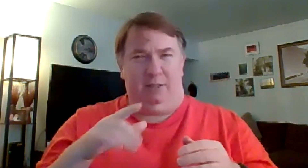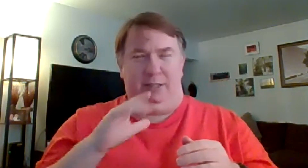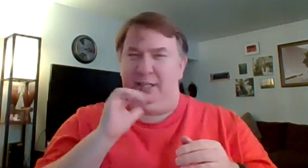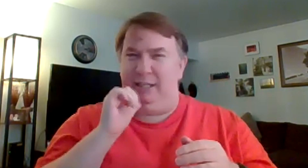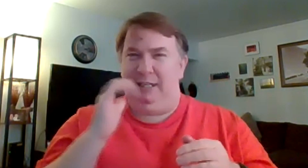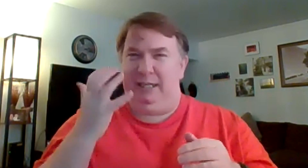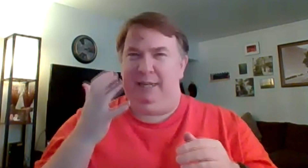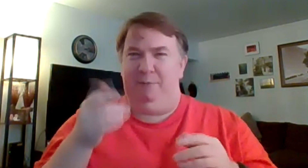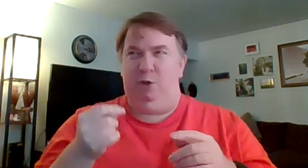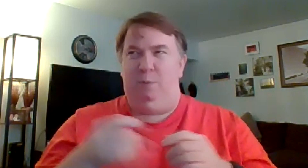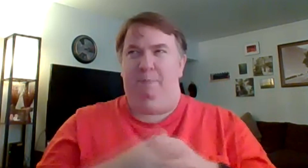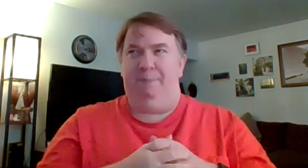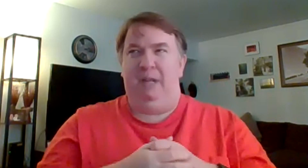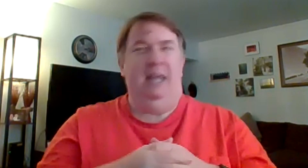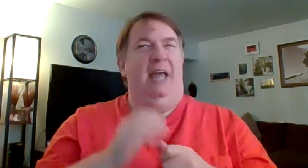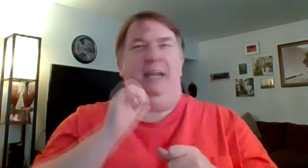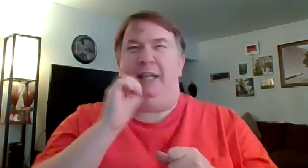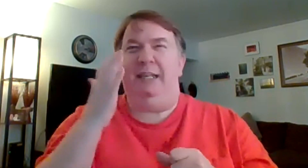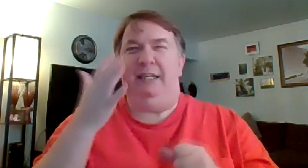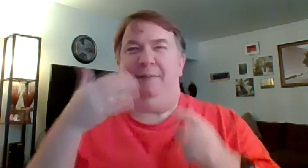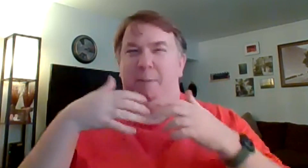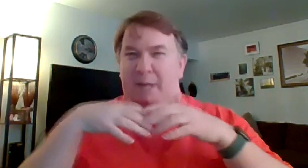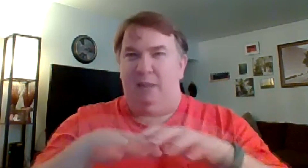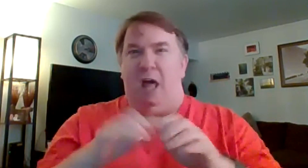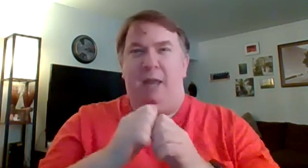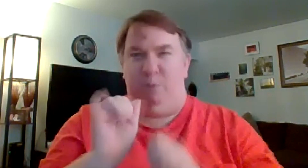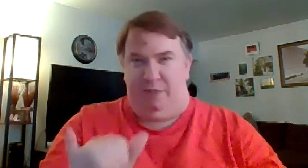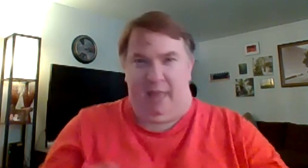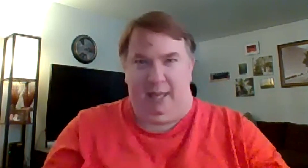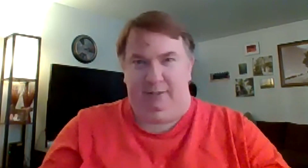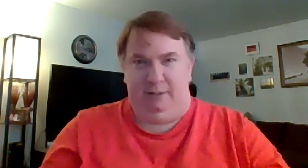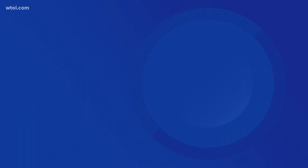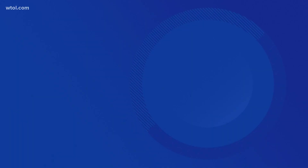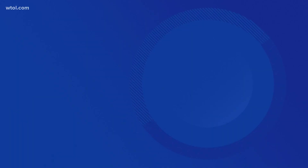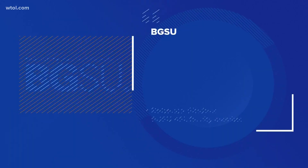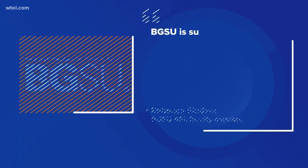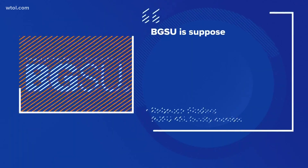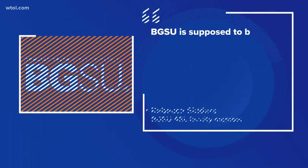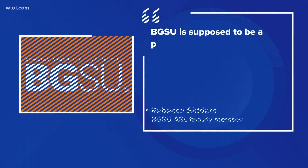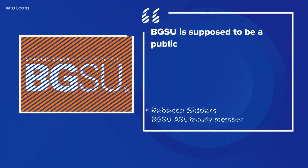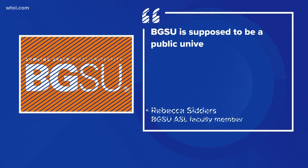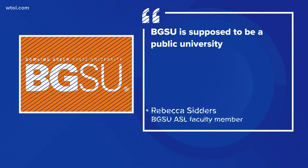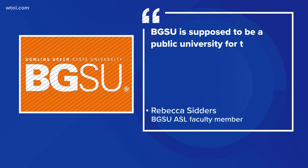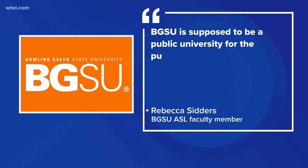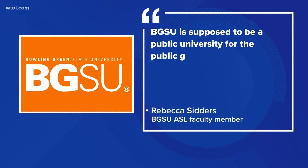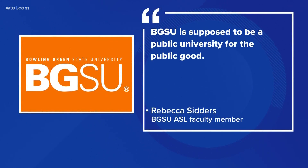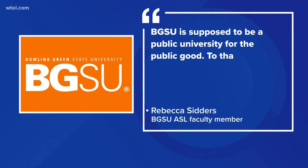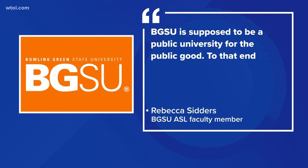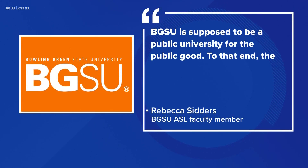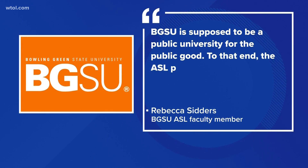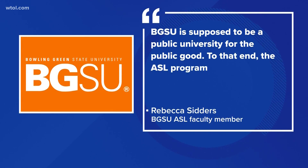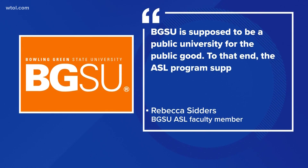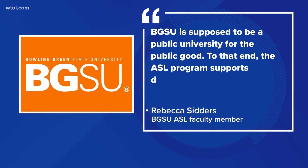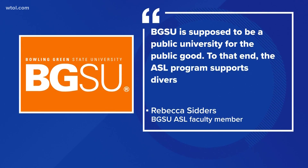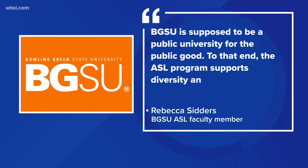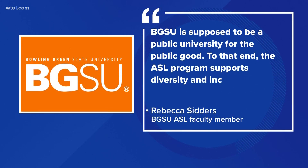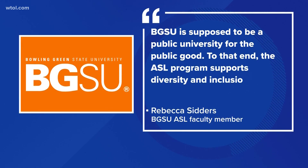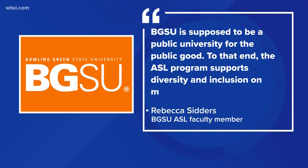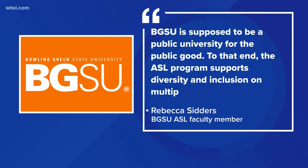doesn't seem to be in line with that. Rebecca Siders, also an ASL faculty member, says in